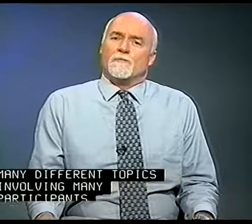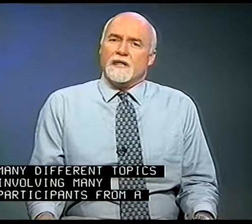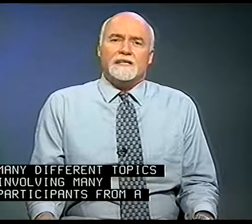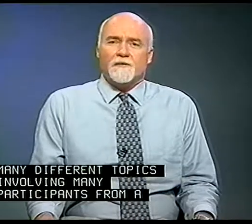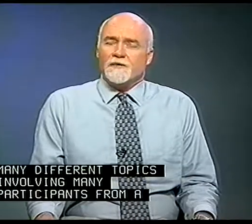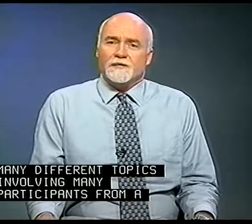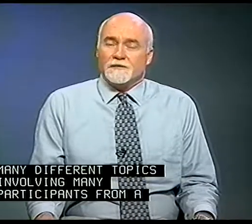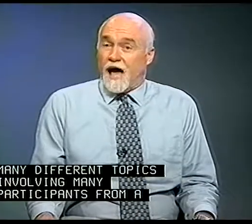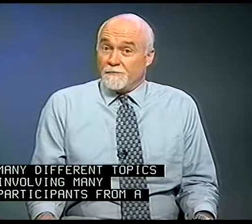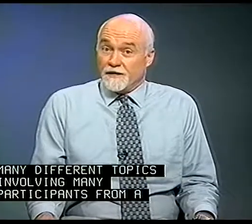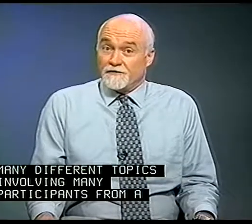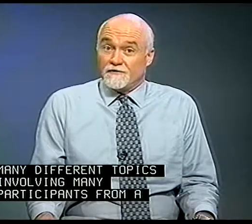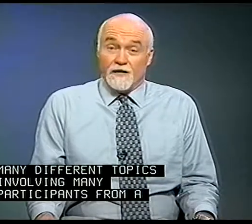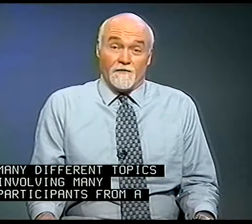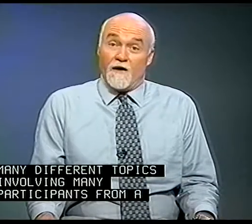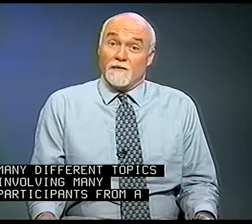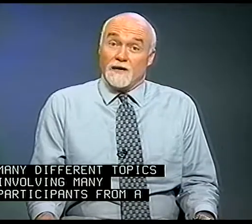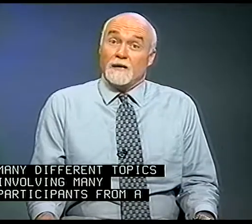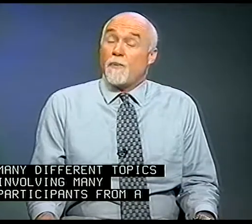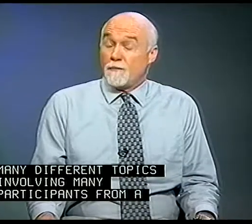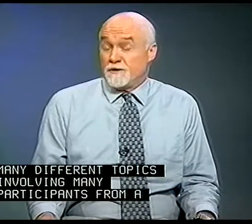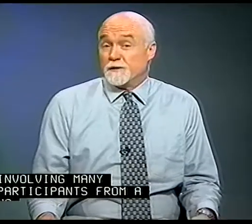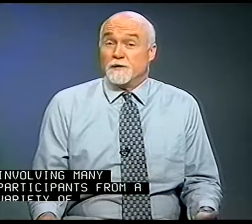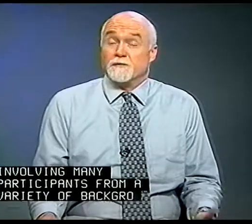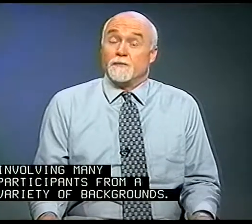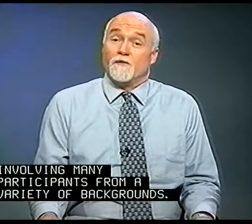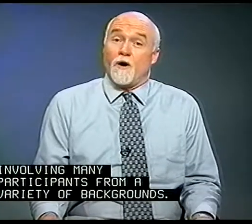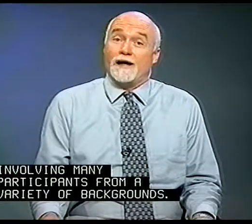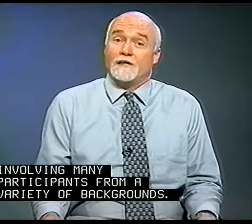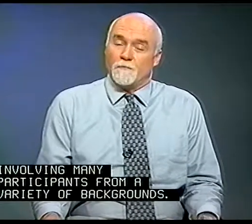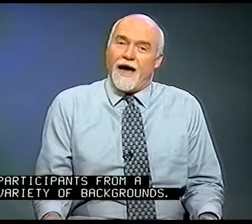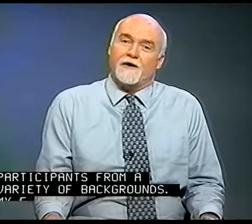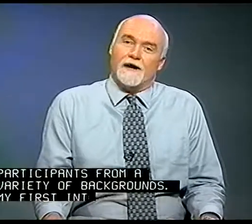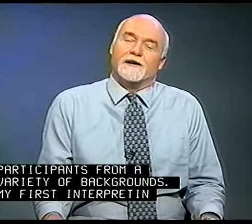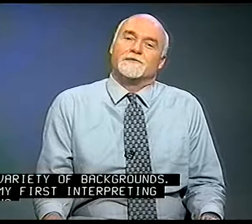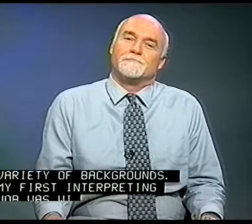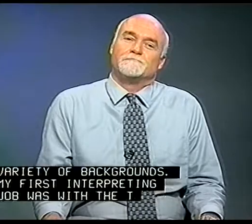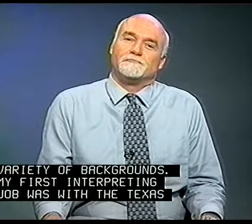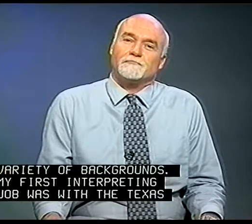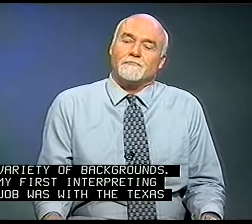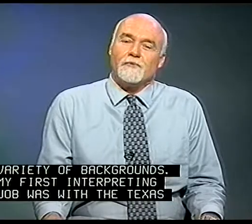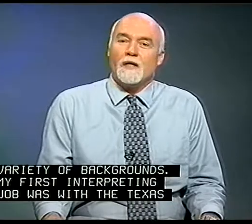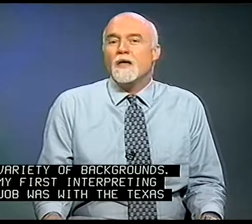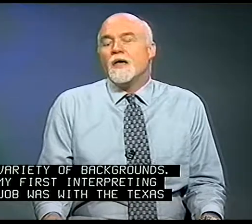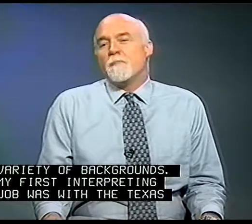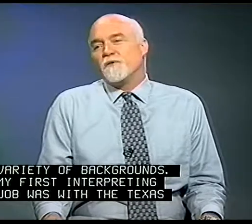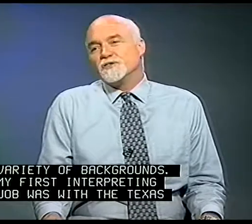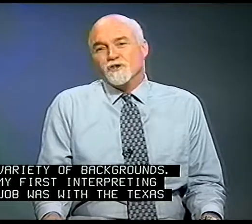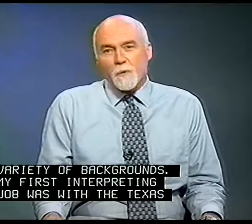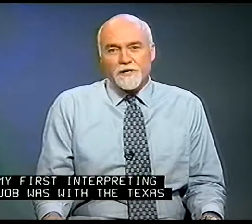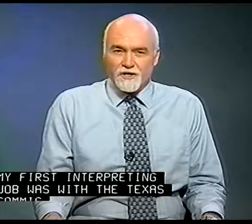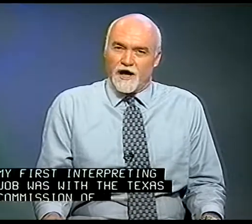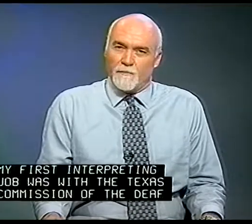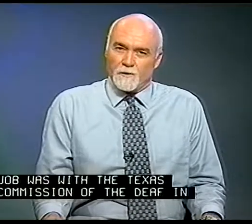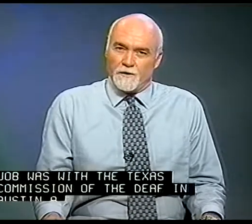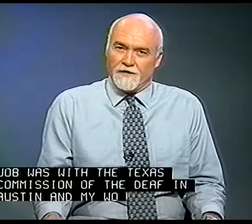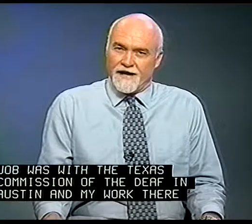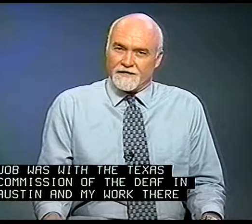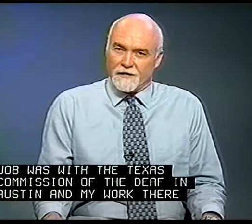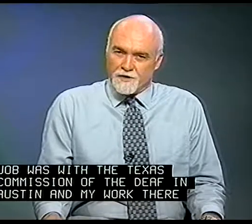many different topics involving many participants from a variety of backgrounds. My first interpreting job was with the Texas Commission